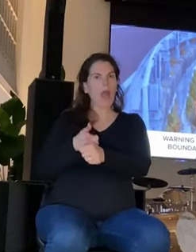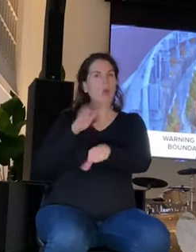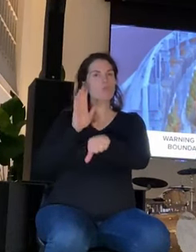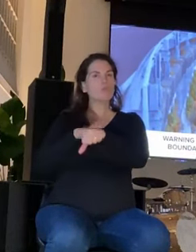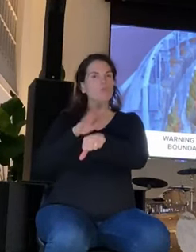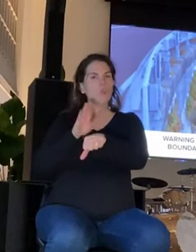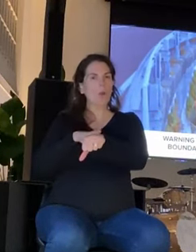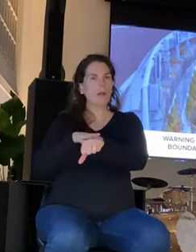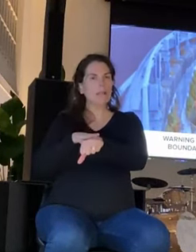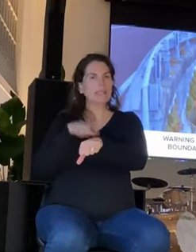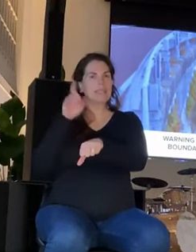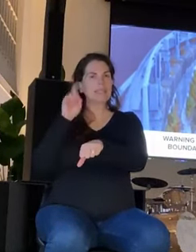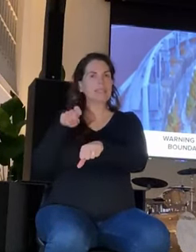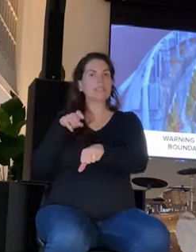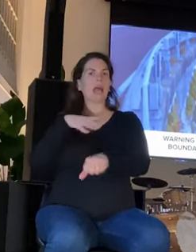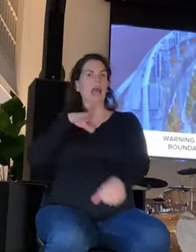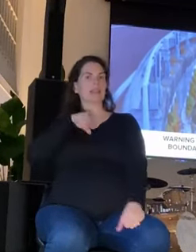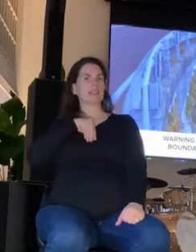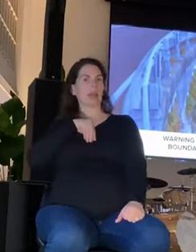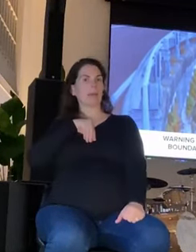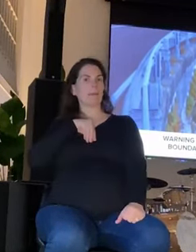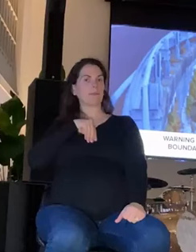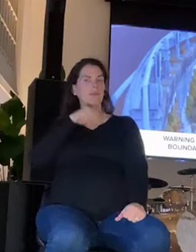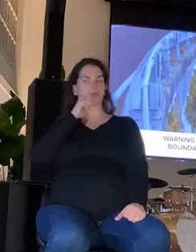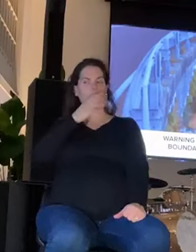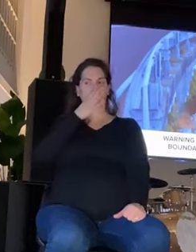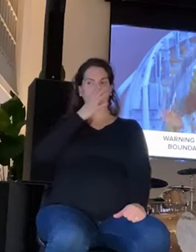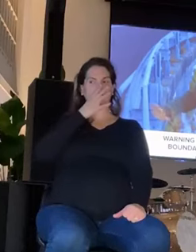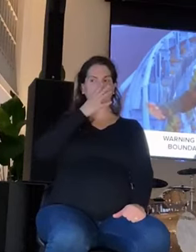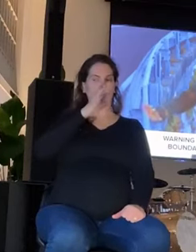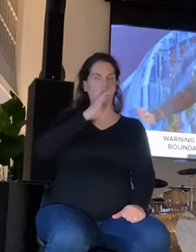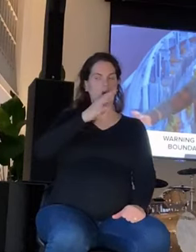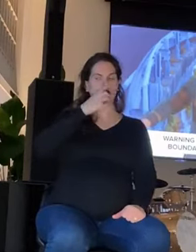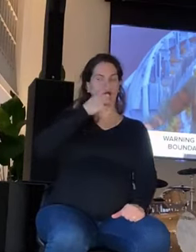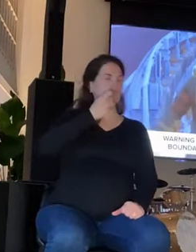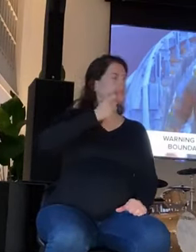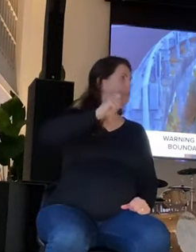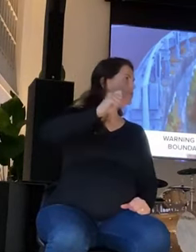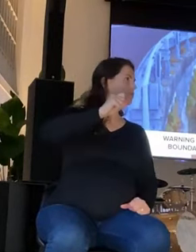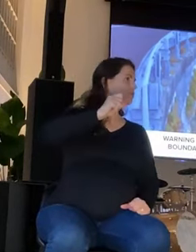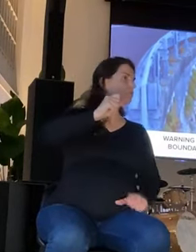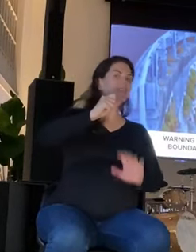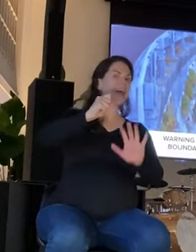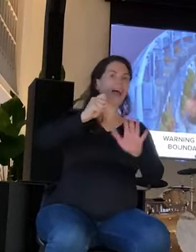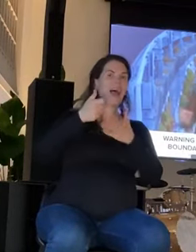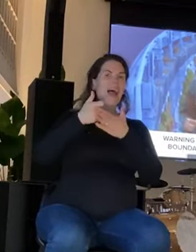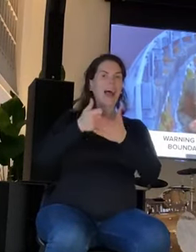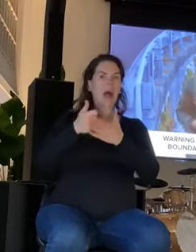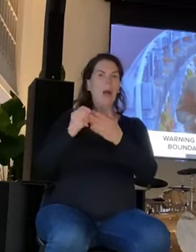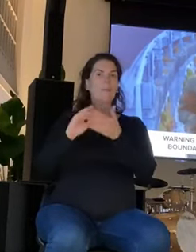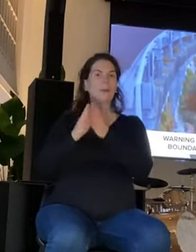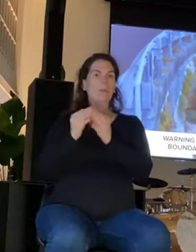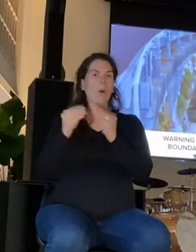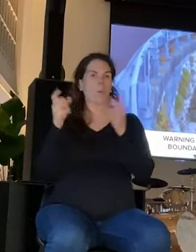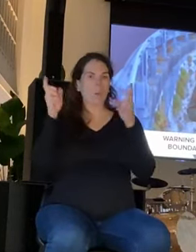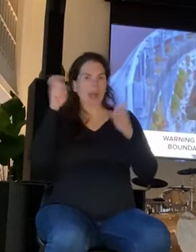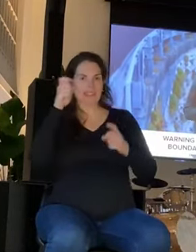resisted. Right. Don't ignore them. Don't resist them. They keep you on the path of wisdom. Let me just say